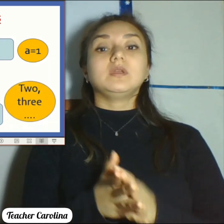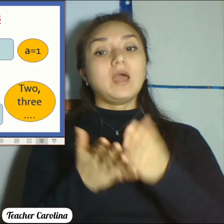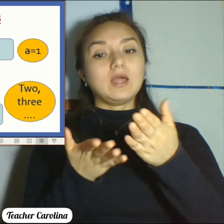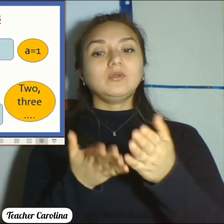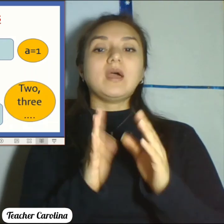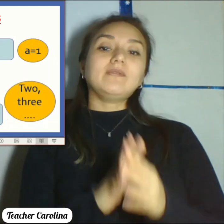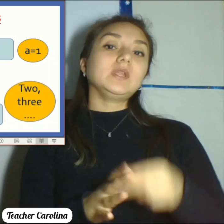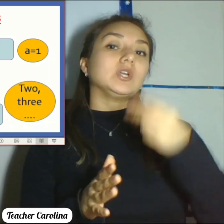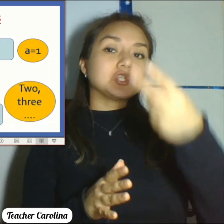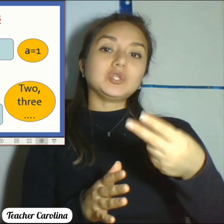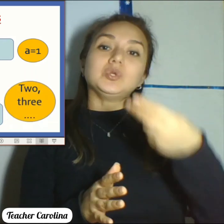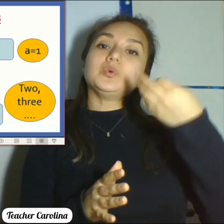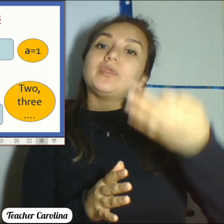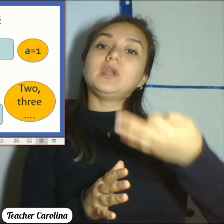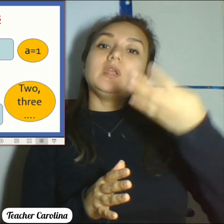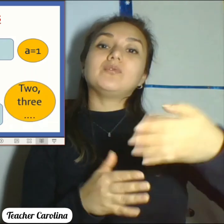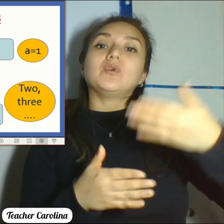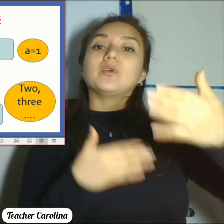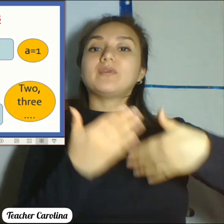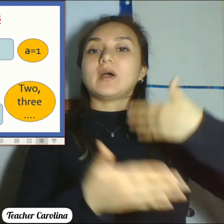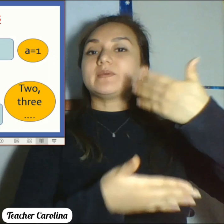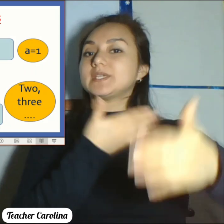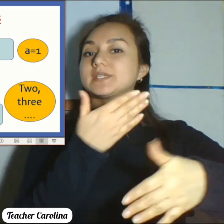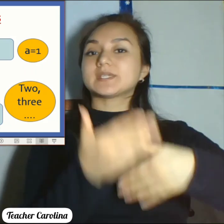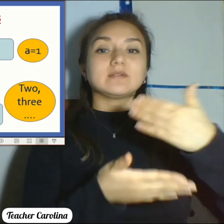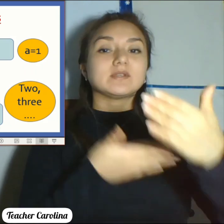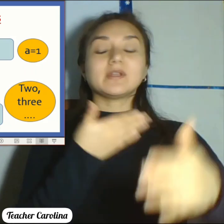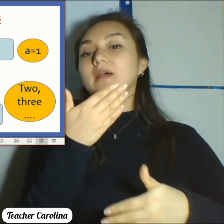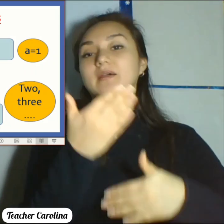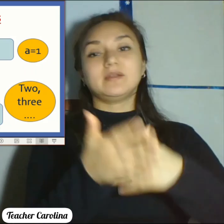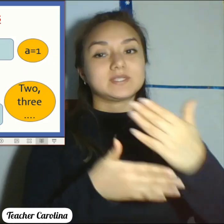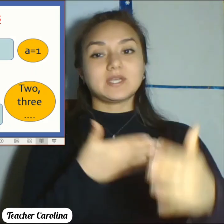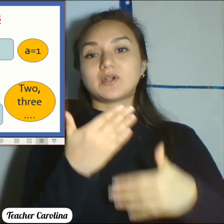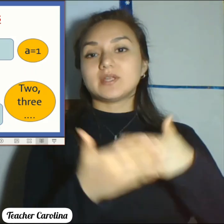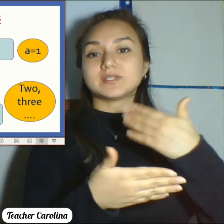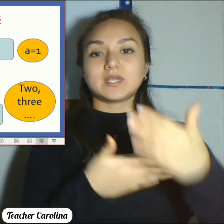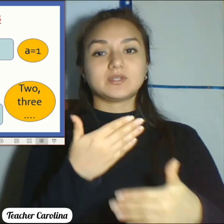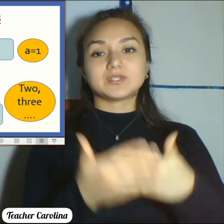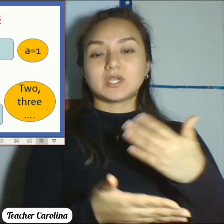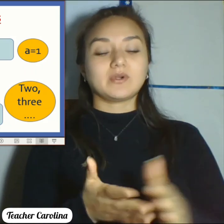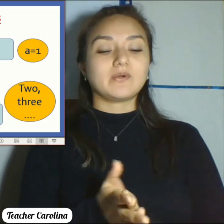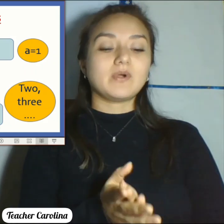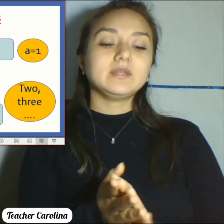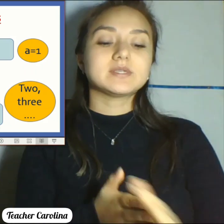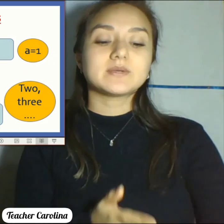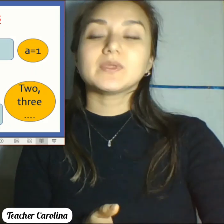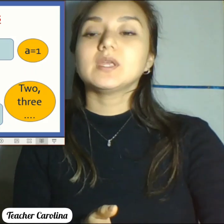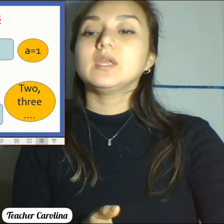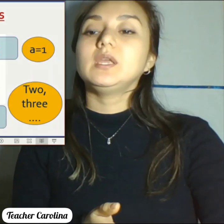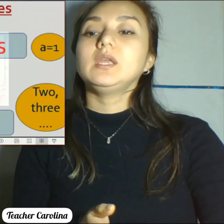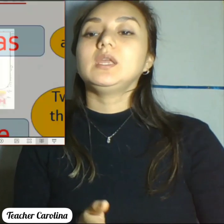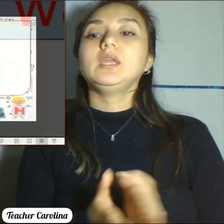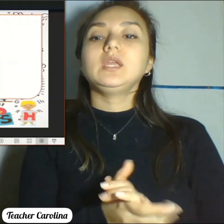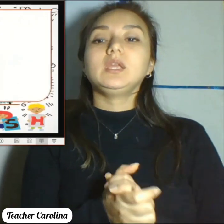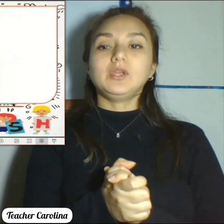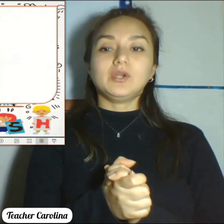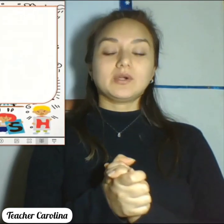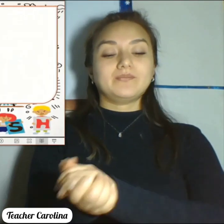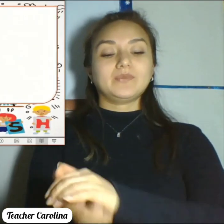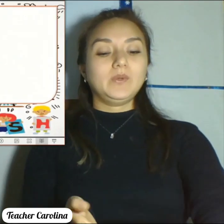And you have in there 2, 3, 4, 5, 6, etc., etc., etc., etc., right? In here, we